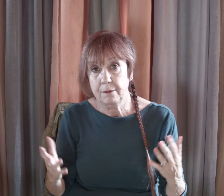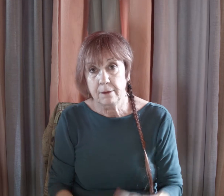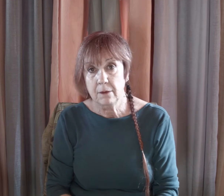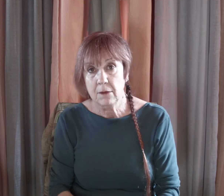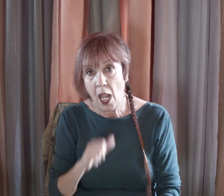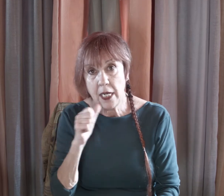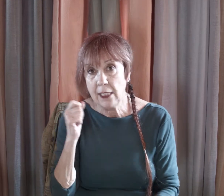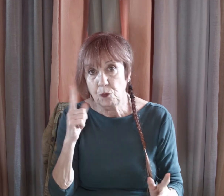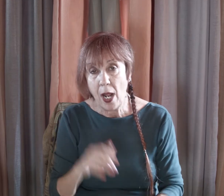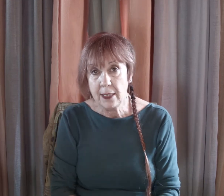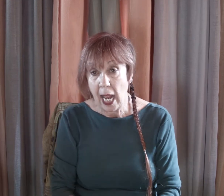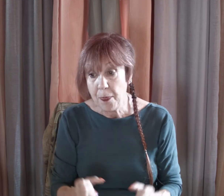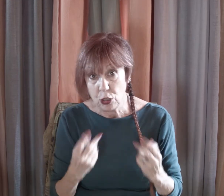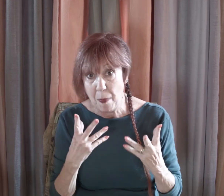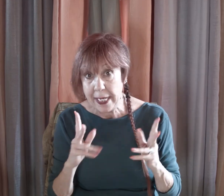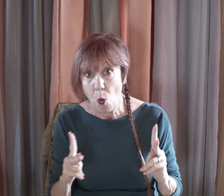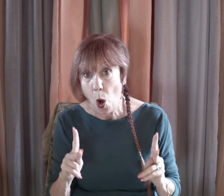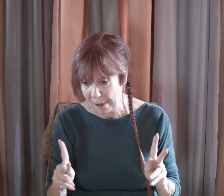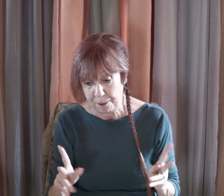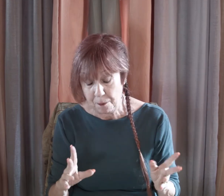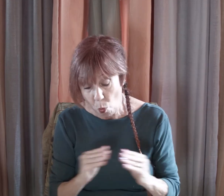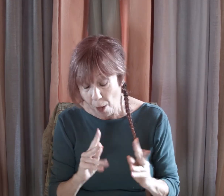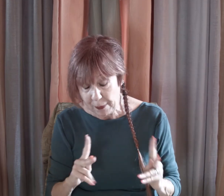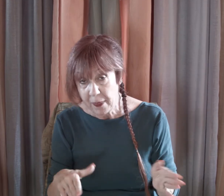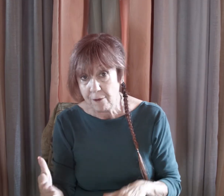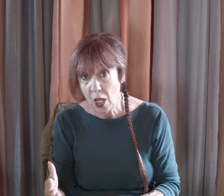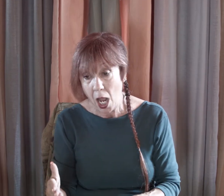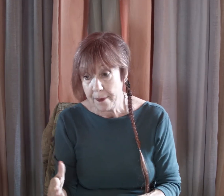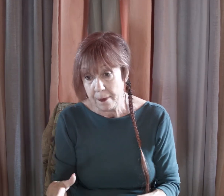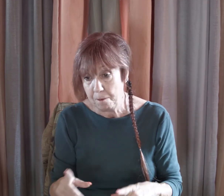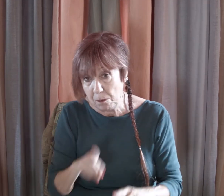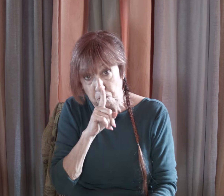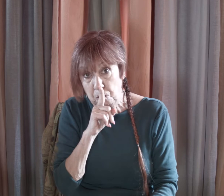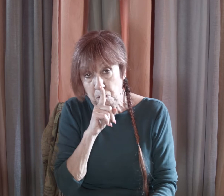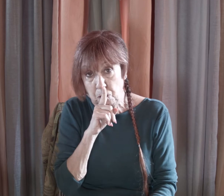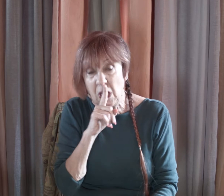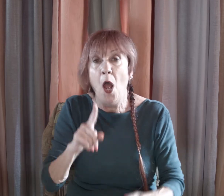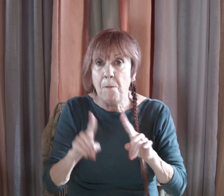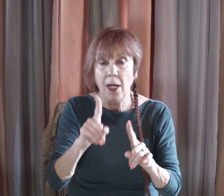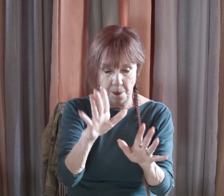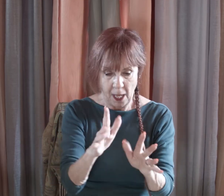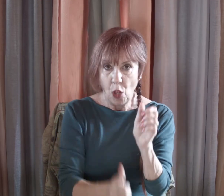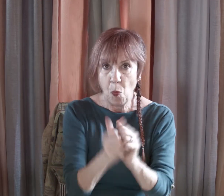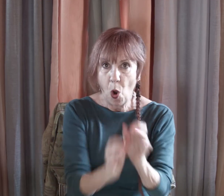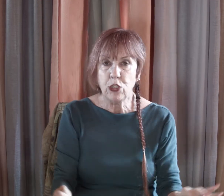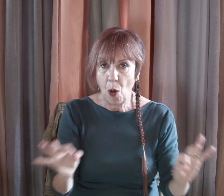not surprised. I'm really not surprised. There are many more that nobody talks about. So what we have to do is we have to say, but the most important